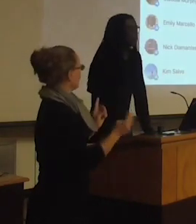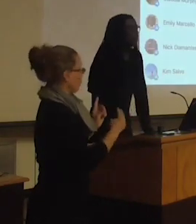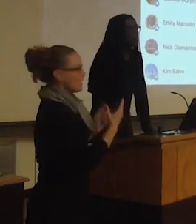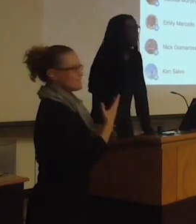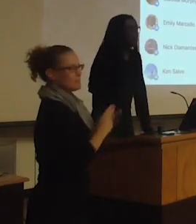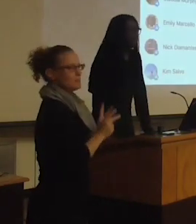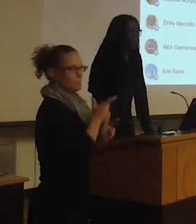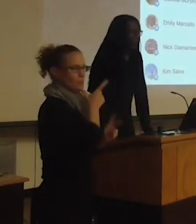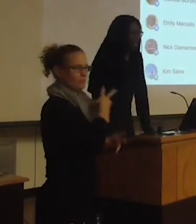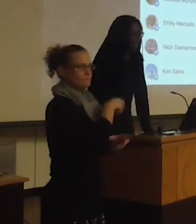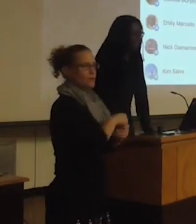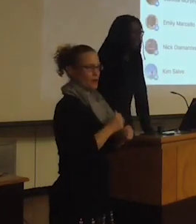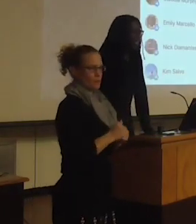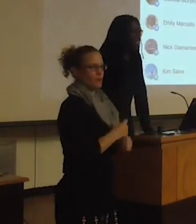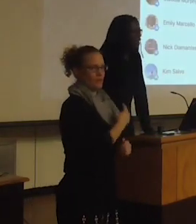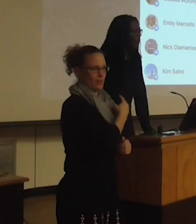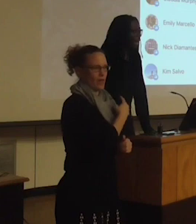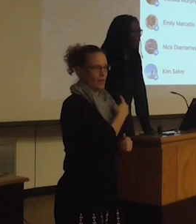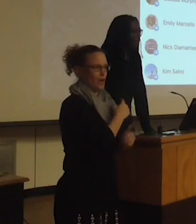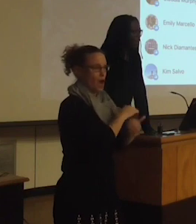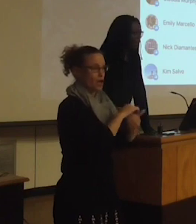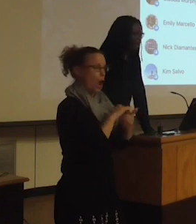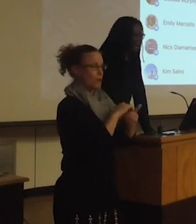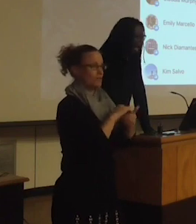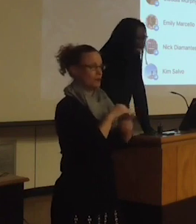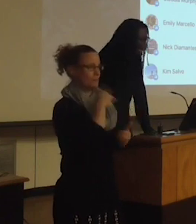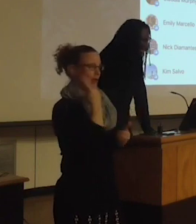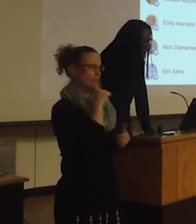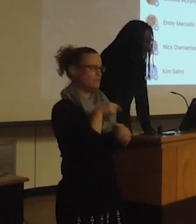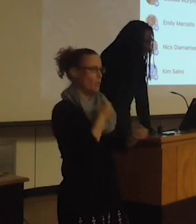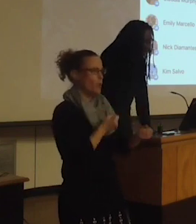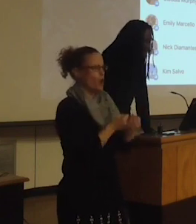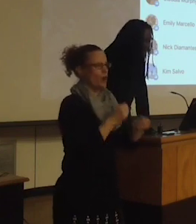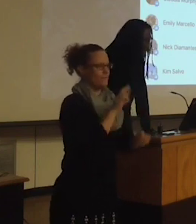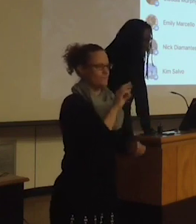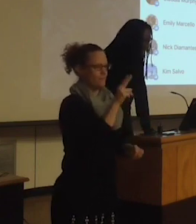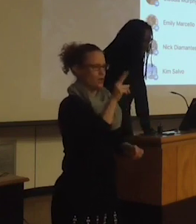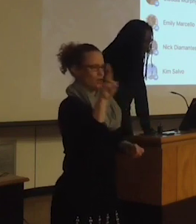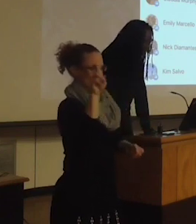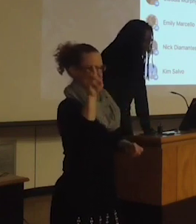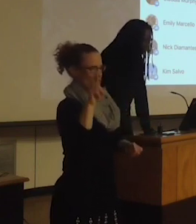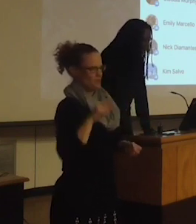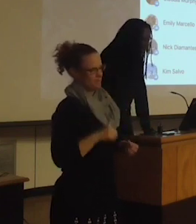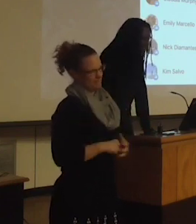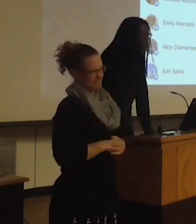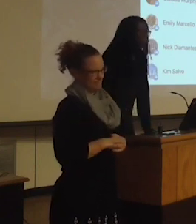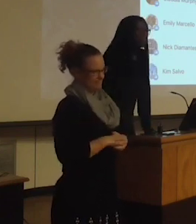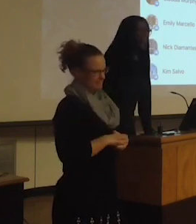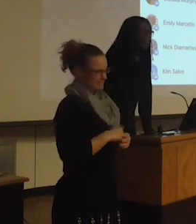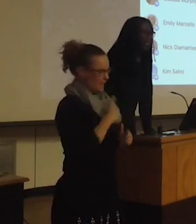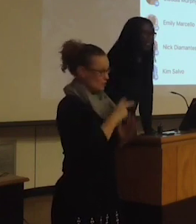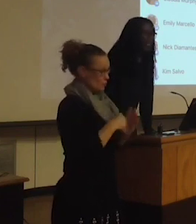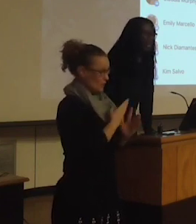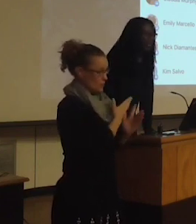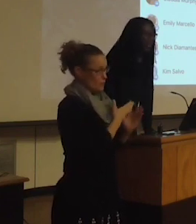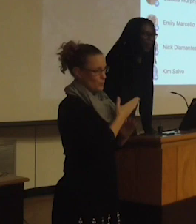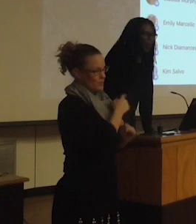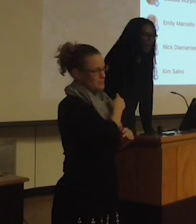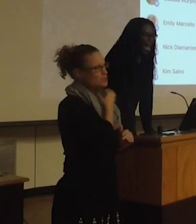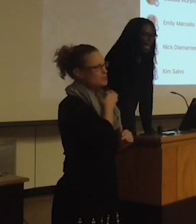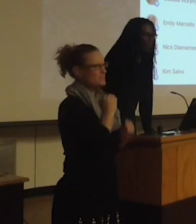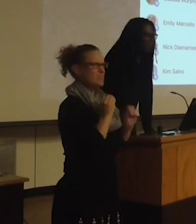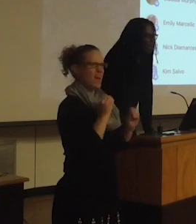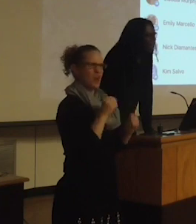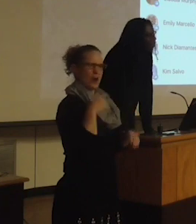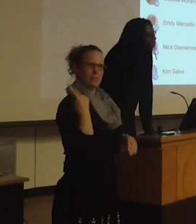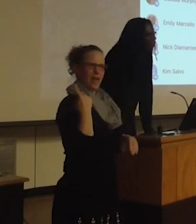at some of the people who are part of the coalition of blacks prefer. And as you read through this list, and as you look at the faces, curiously, none of them